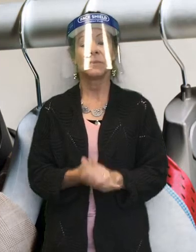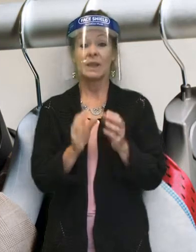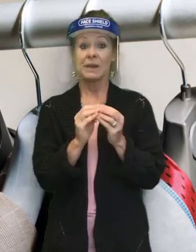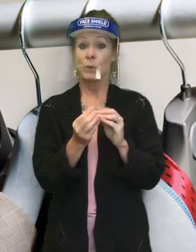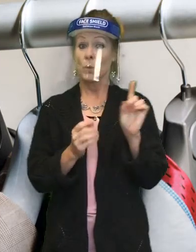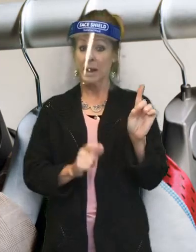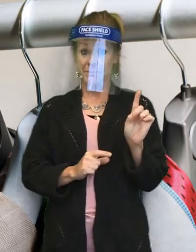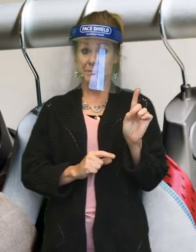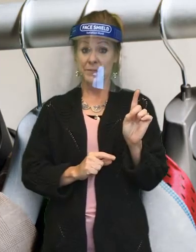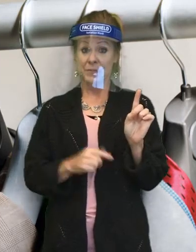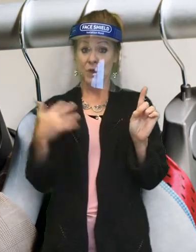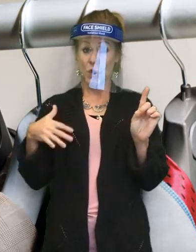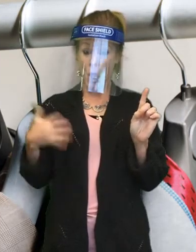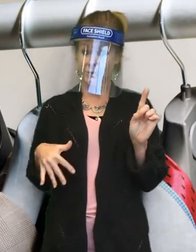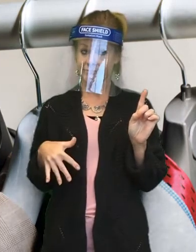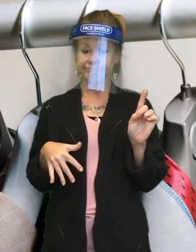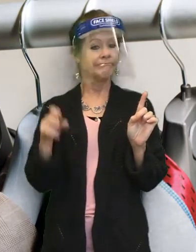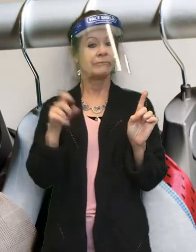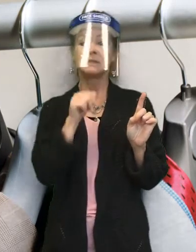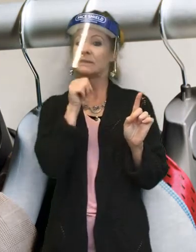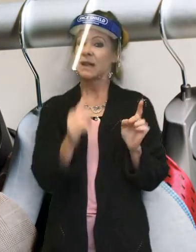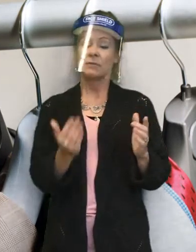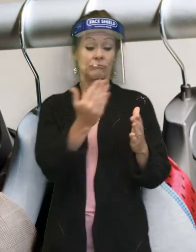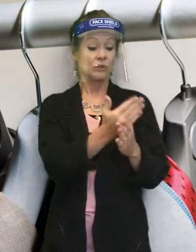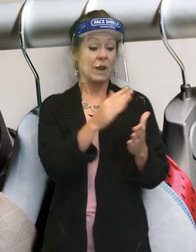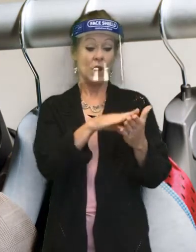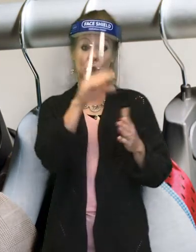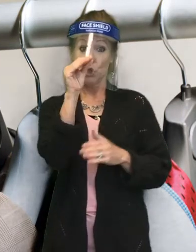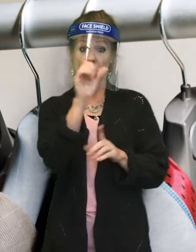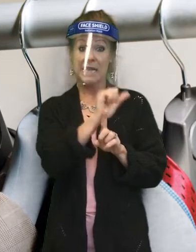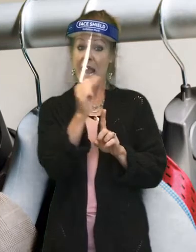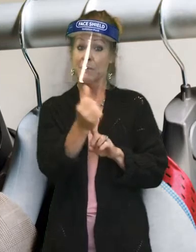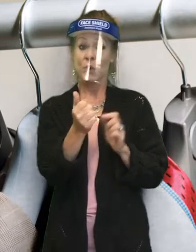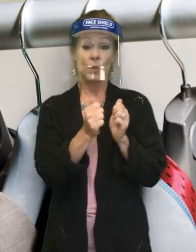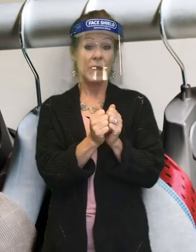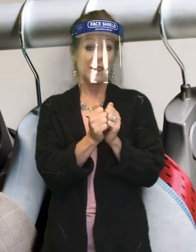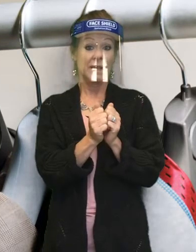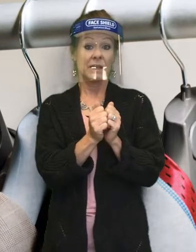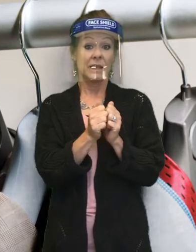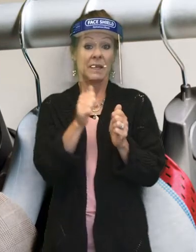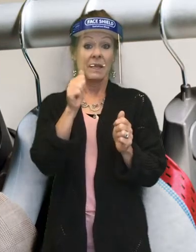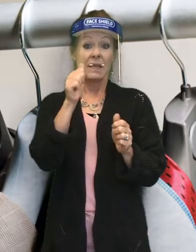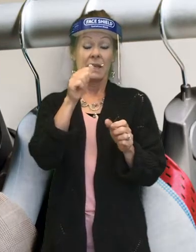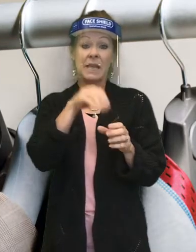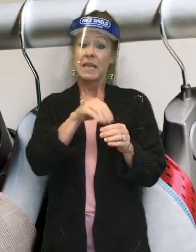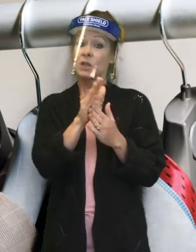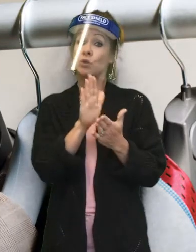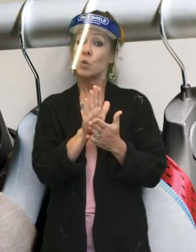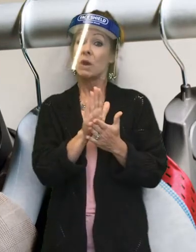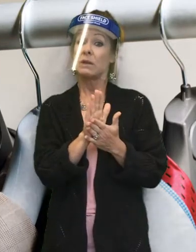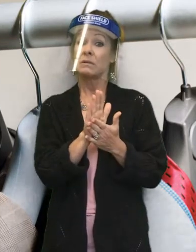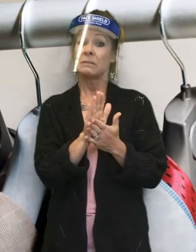Number 1, clothing must not distract the learning atmosphere within the school. Clothing